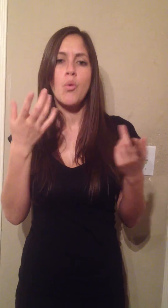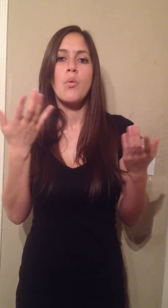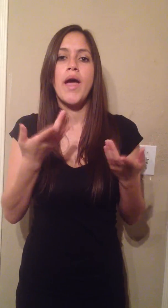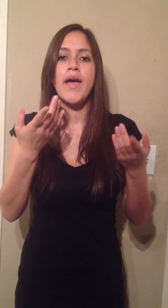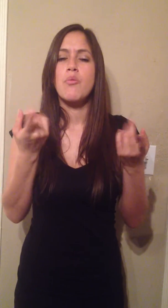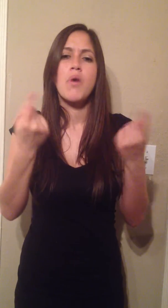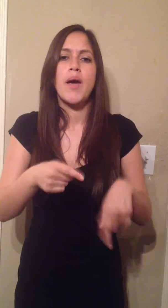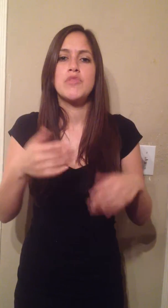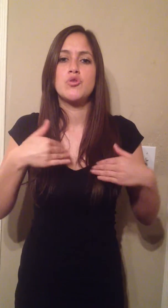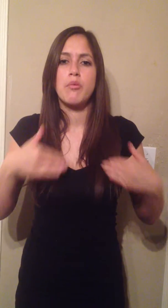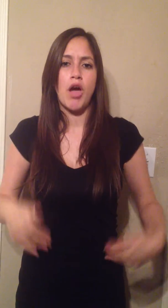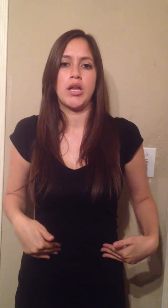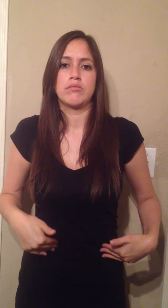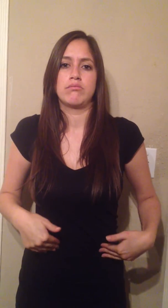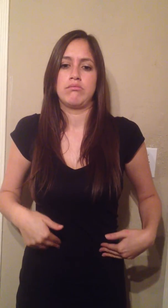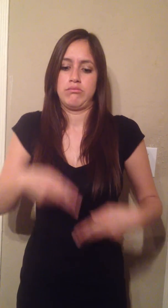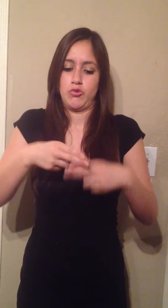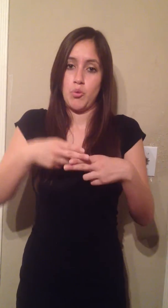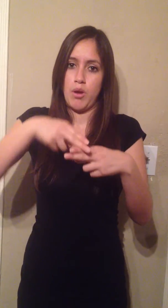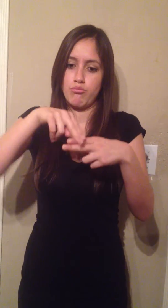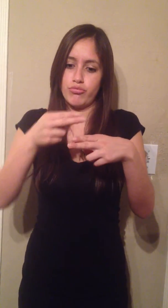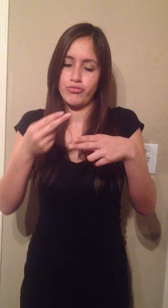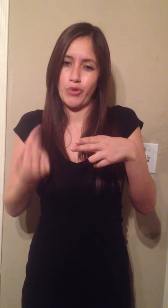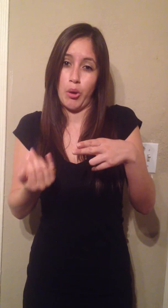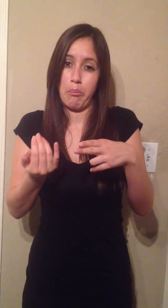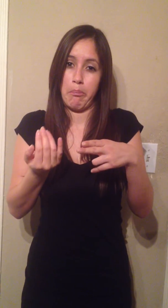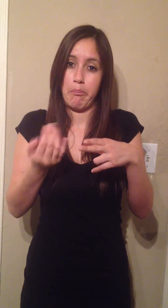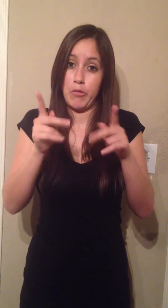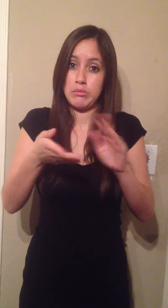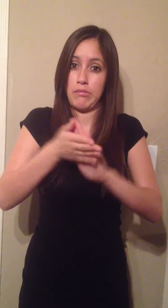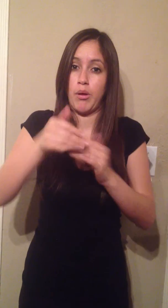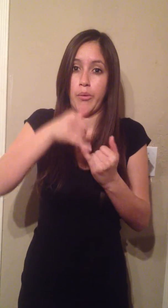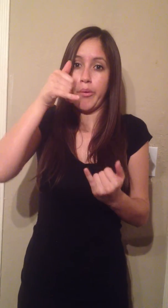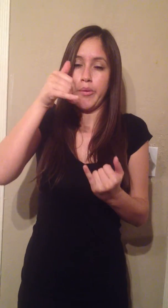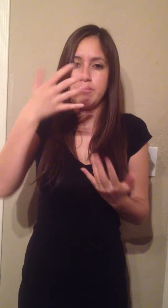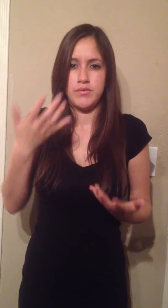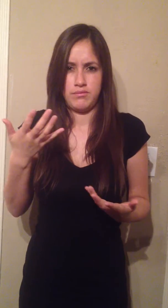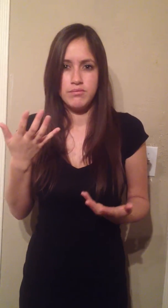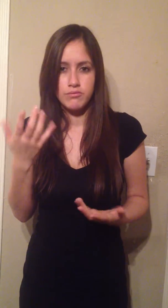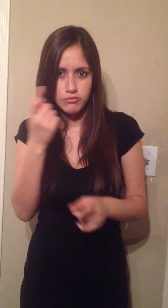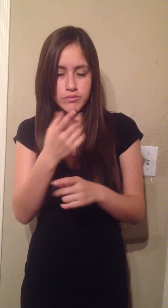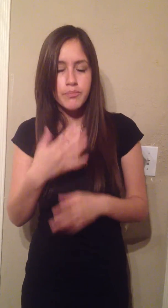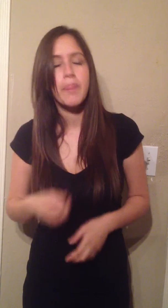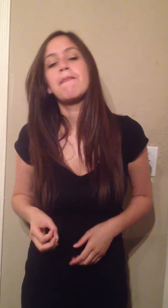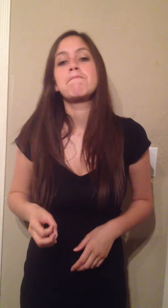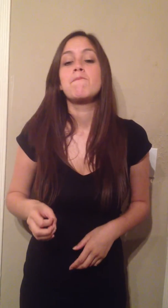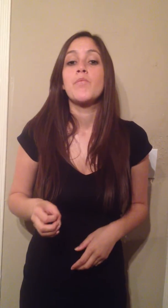right? That's what you're trying to do. Now, I just got through telling you that the number one mistake that most people make is that they don't write enough. They sit